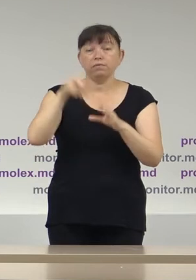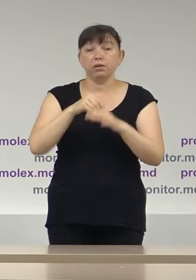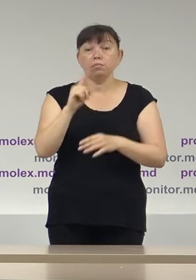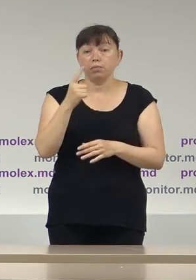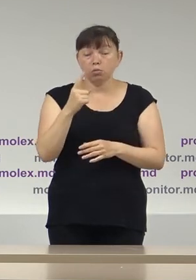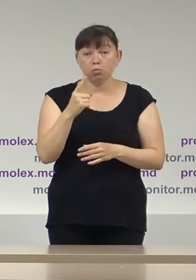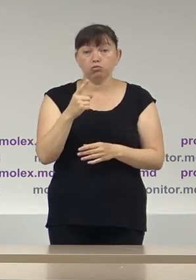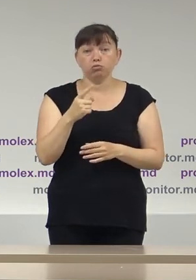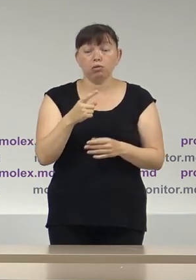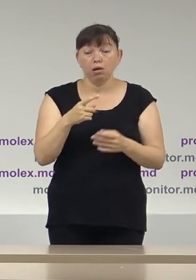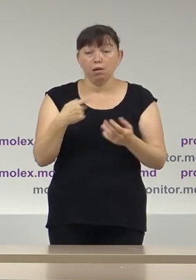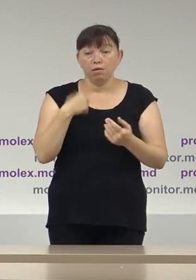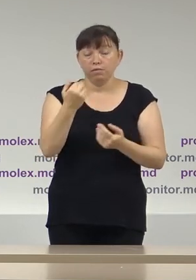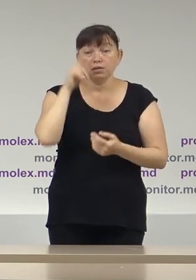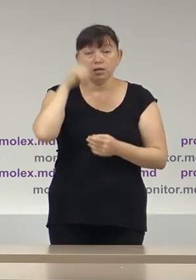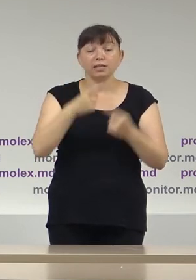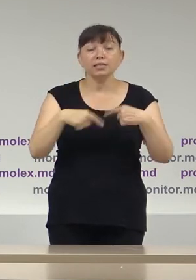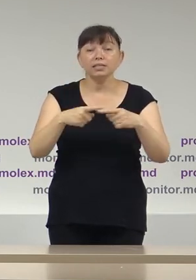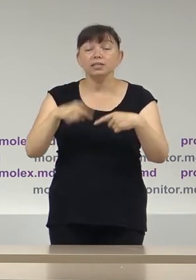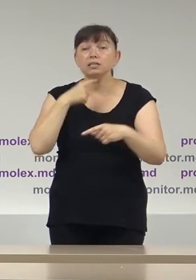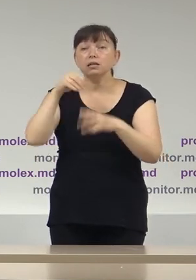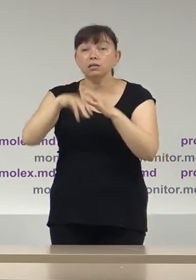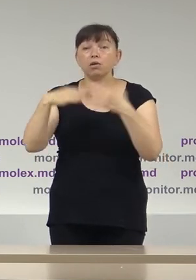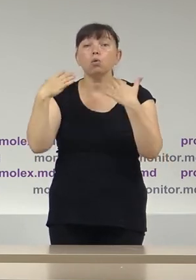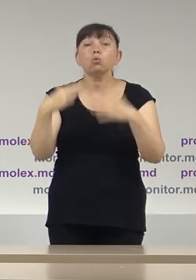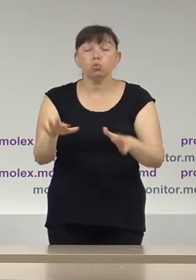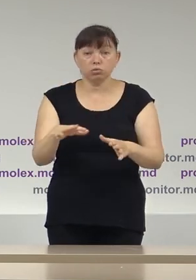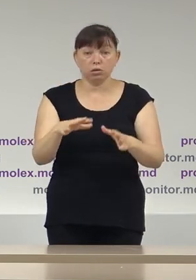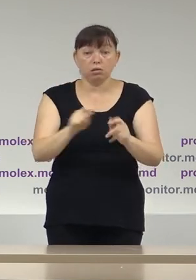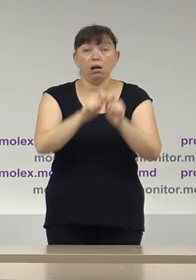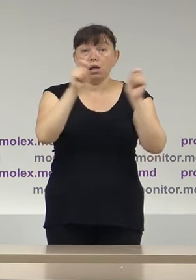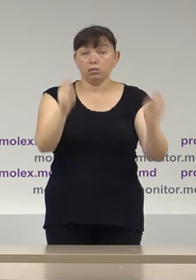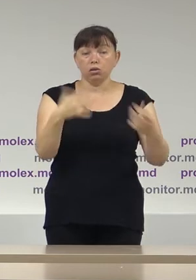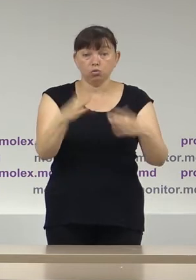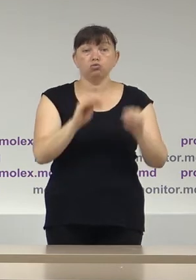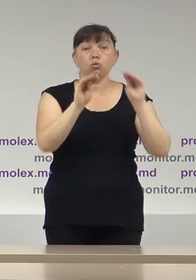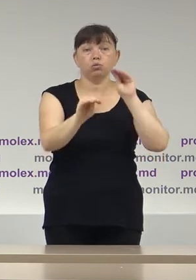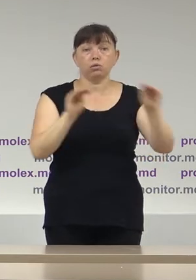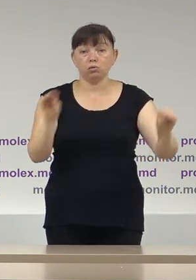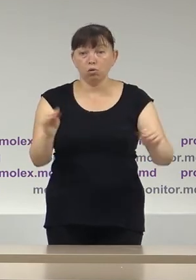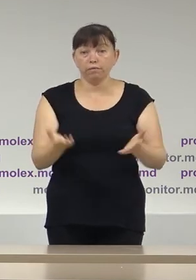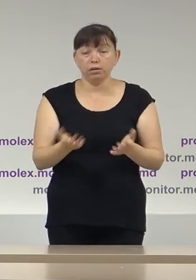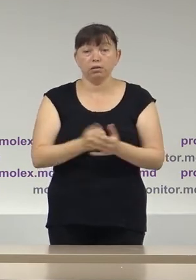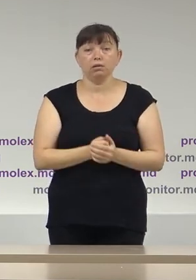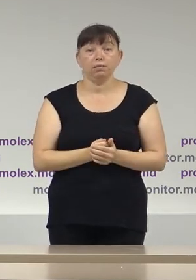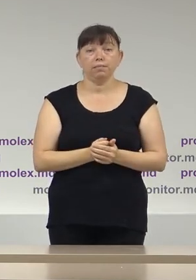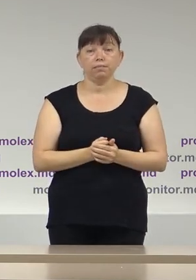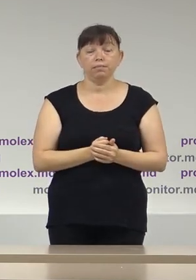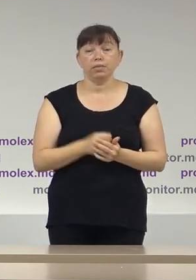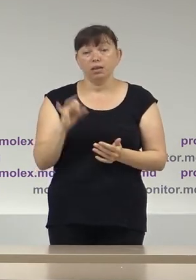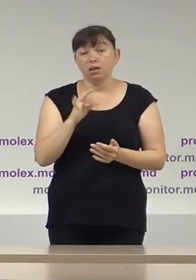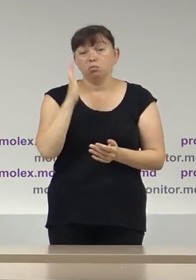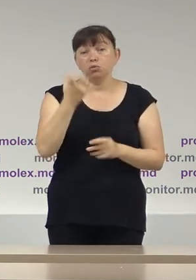late and so close to the election day, because as you know already, the polling stations have been already set